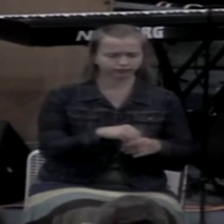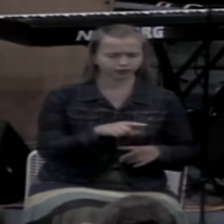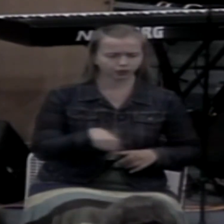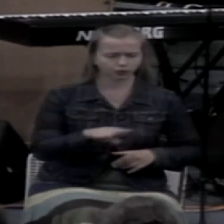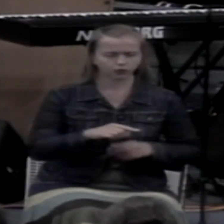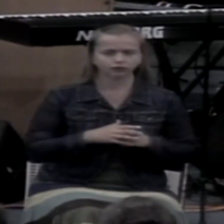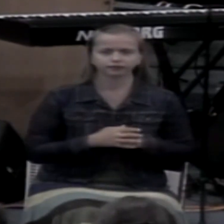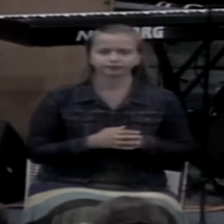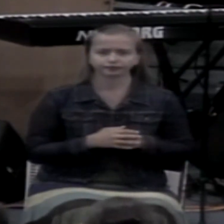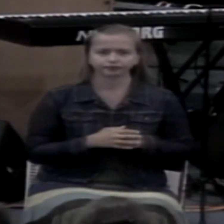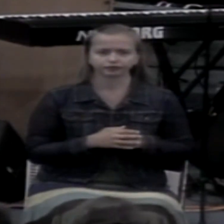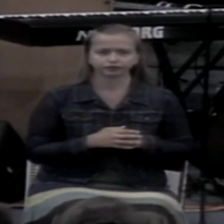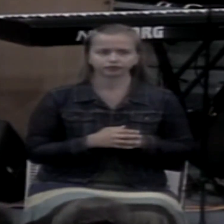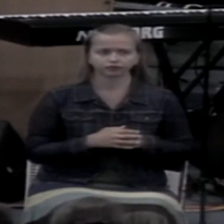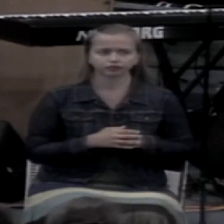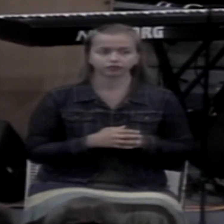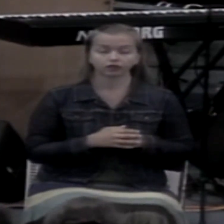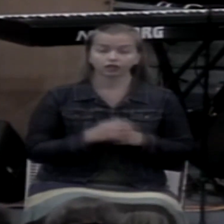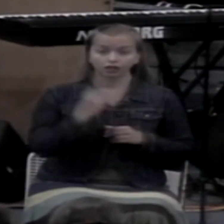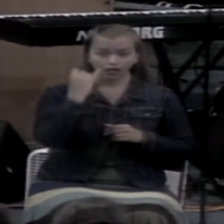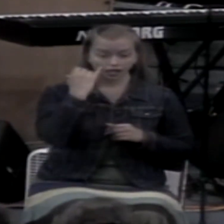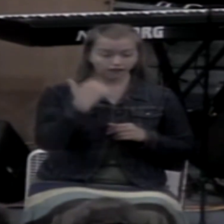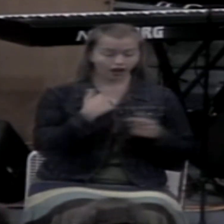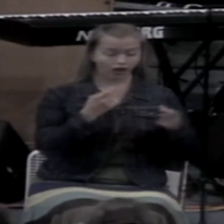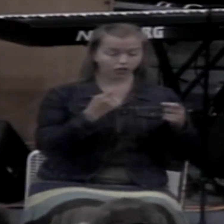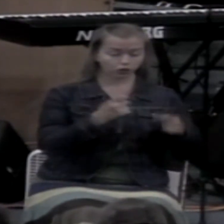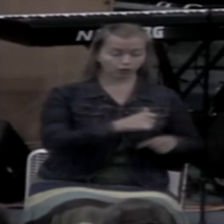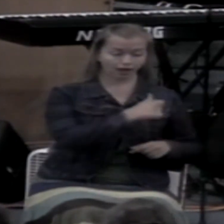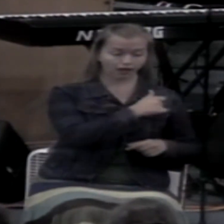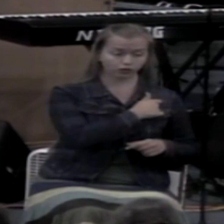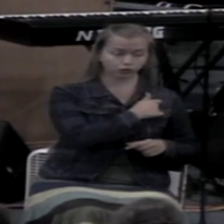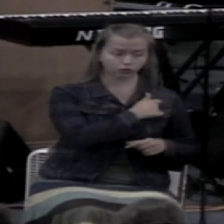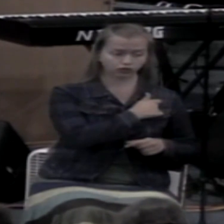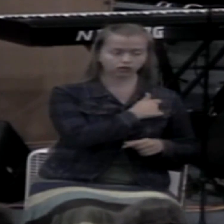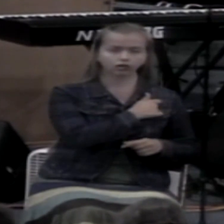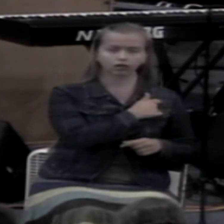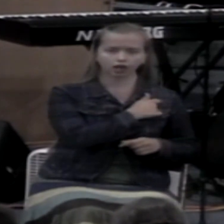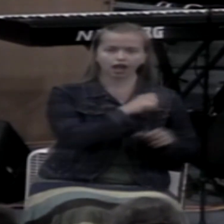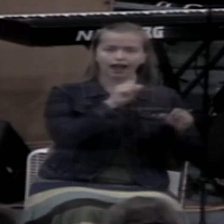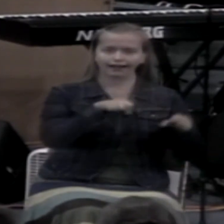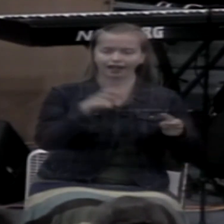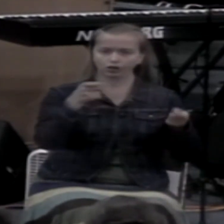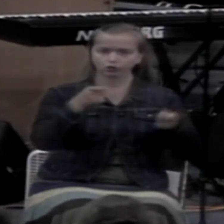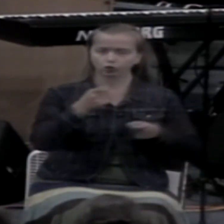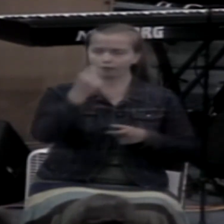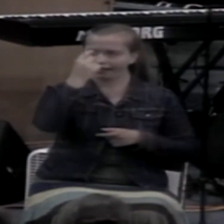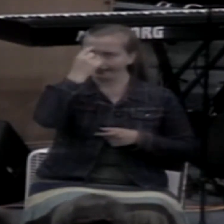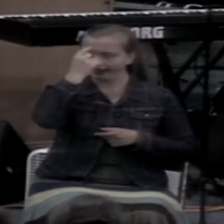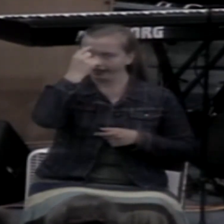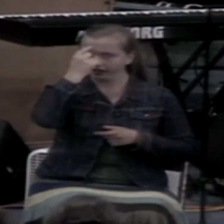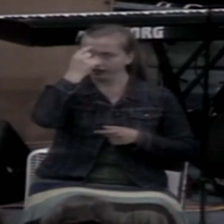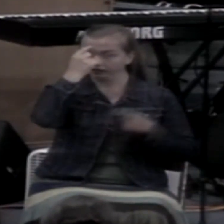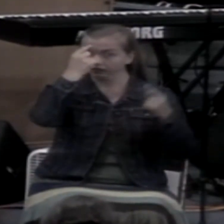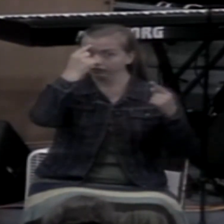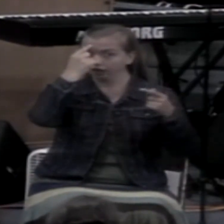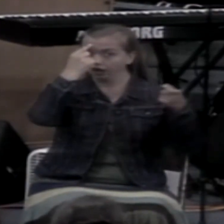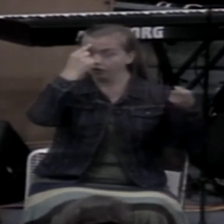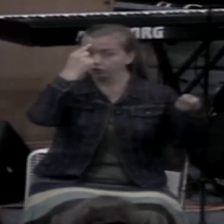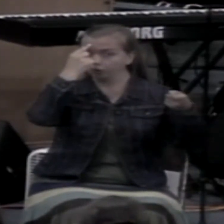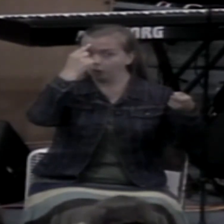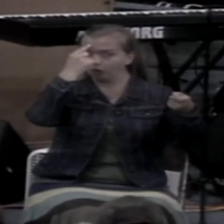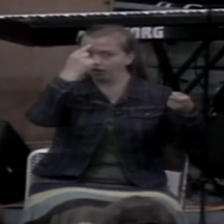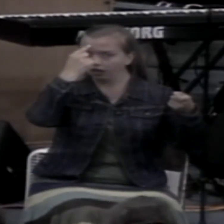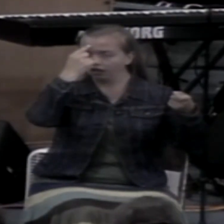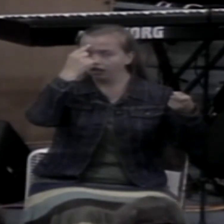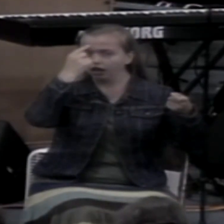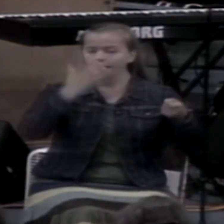my actions, then I control my habits. If I control my habits, I control my character. And if I